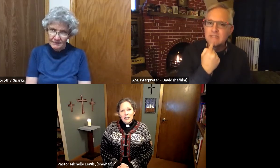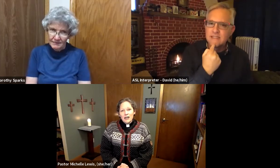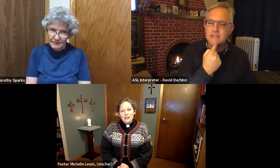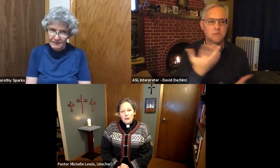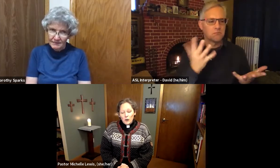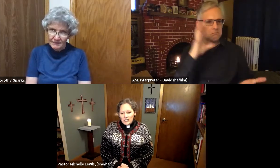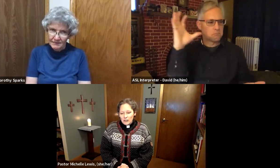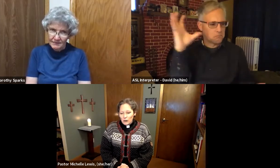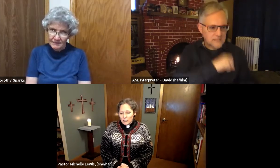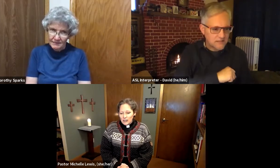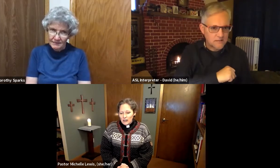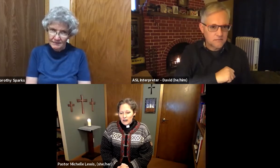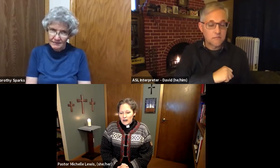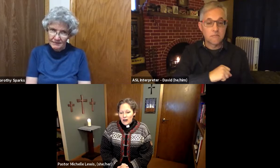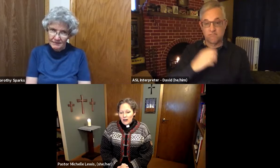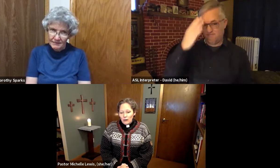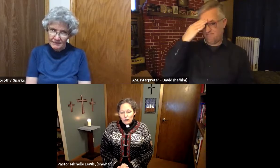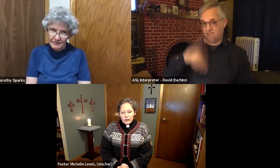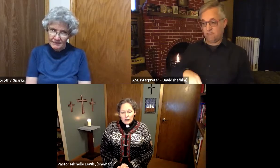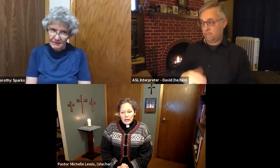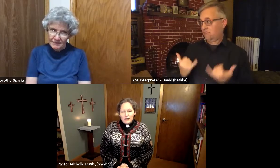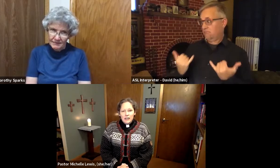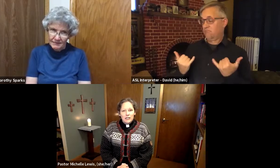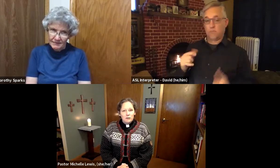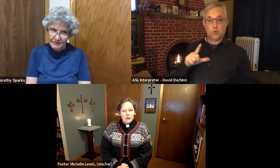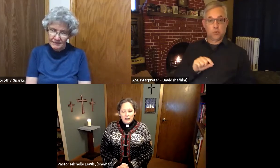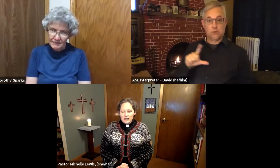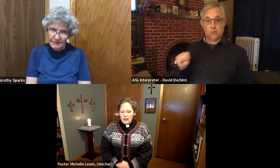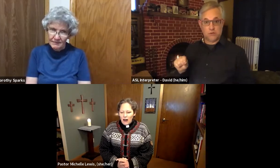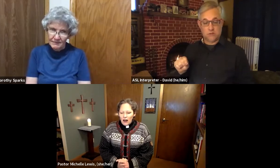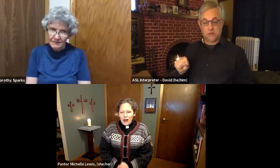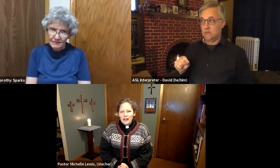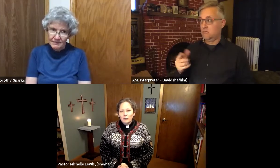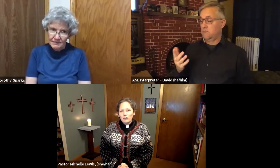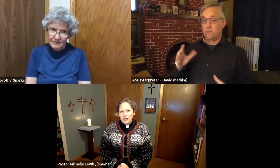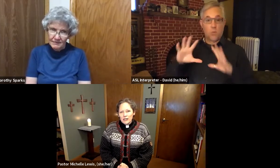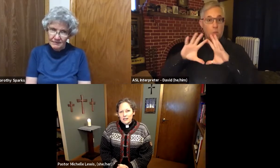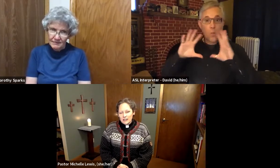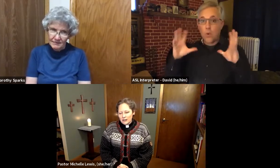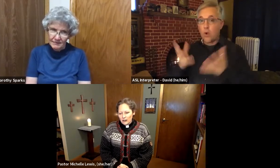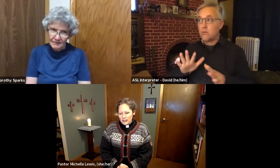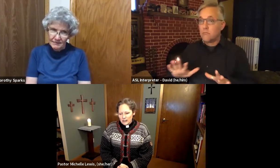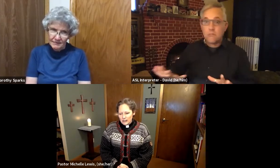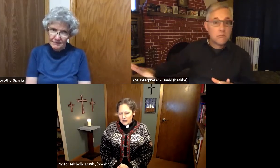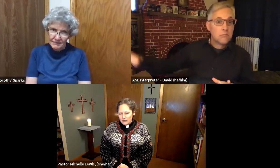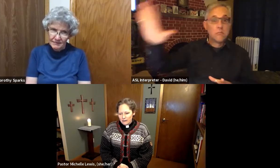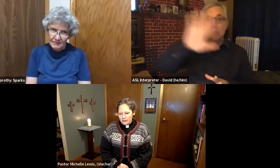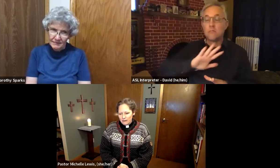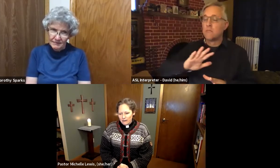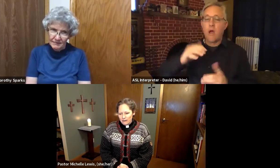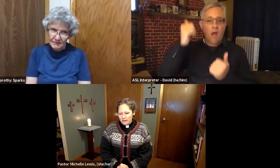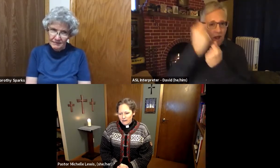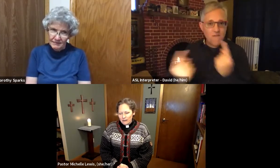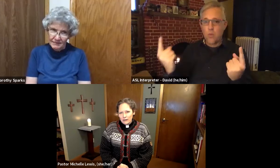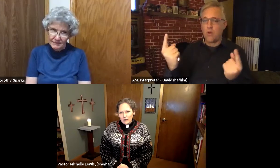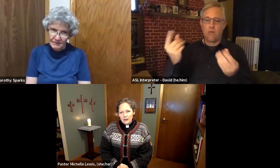Because in 2020, the world has experienced unprecedented losses.